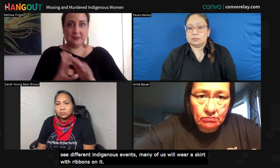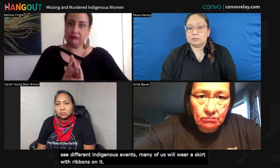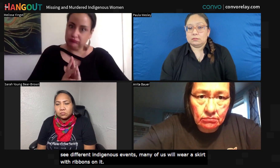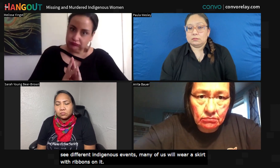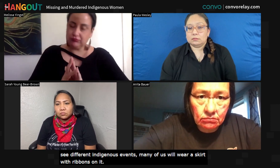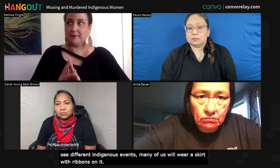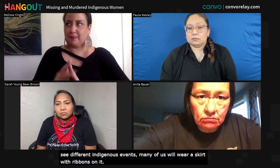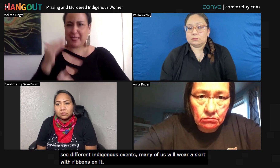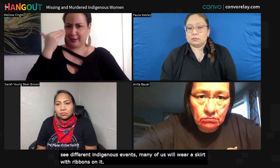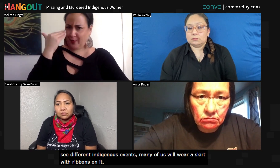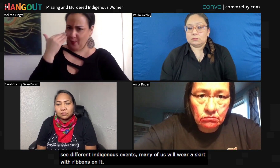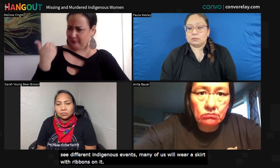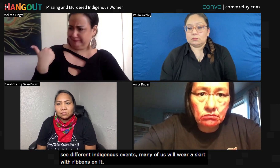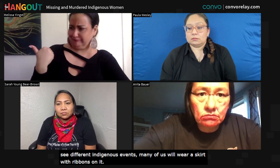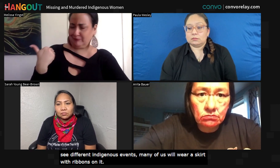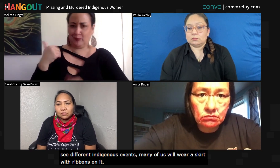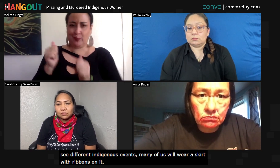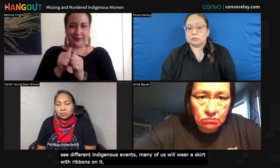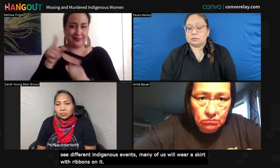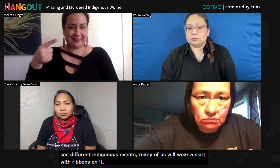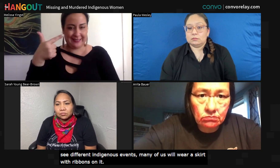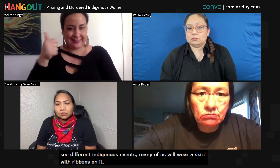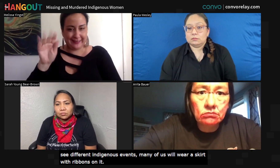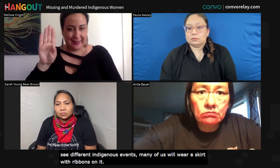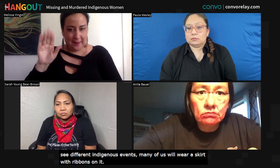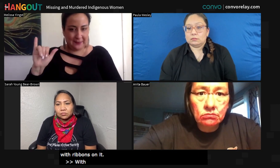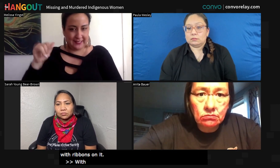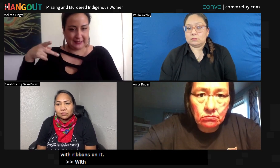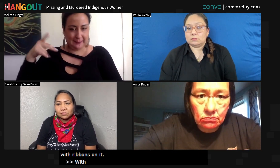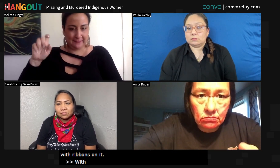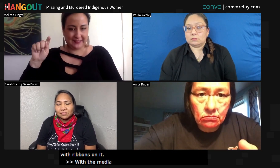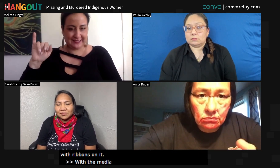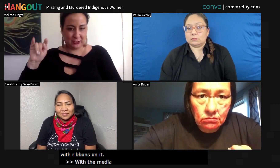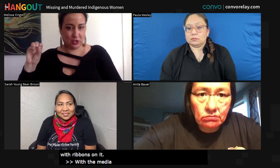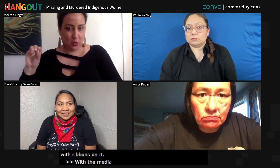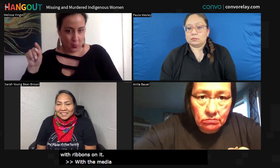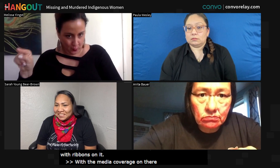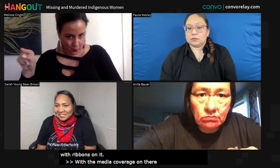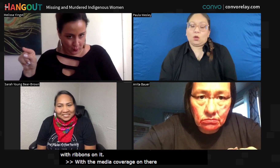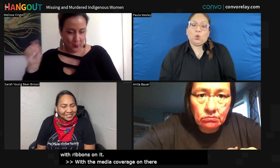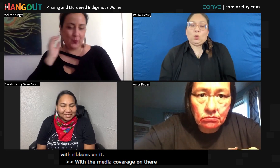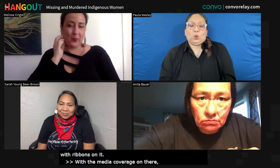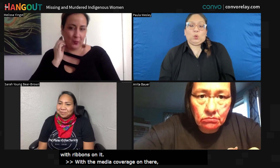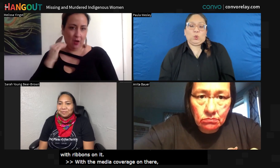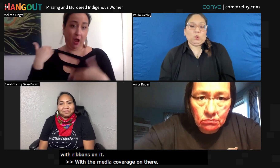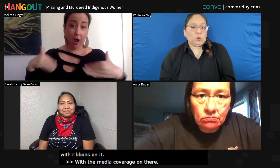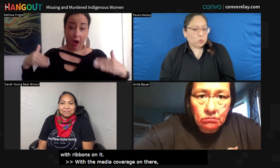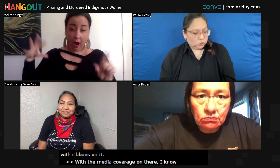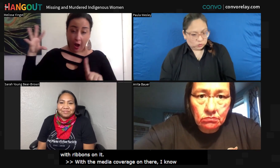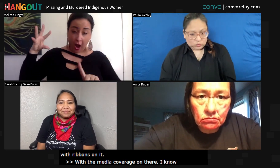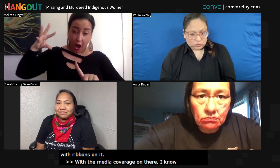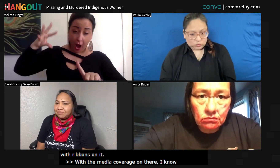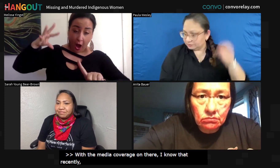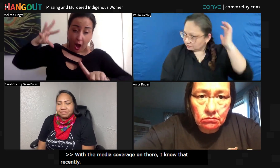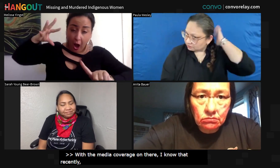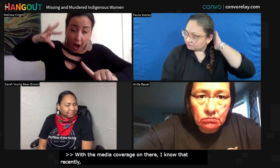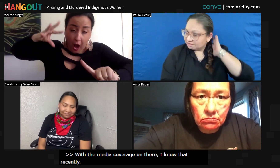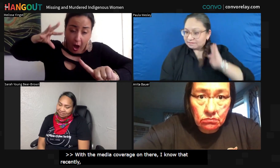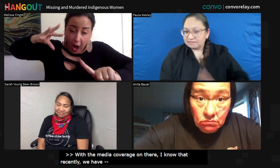Yeah, so with the media coverage on there, I know that recently we have, there's been the talk on Gabby Petito. I mean,